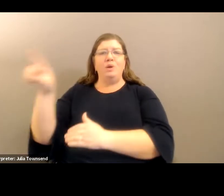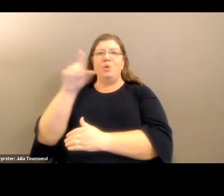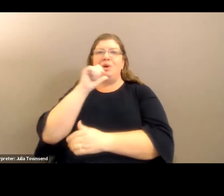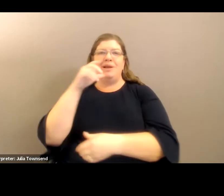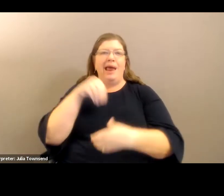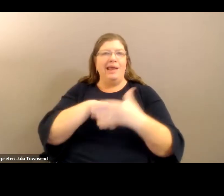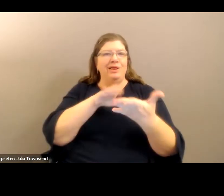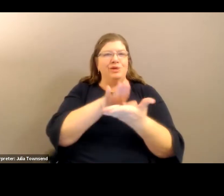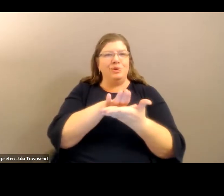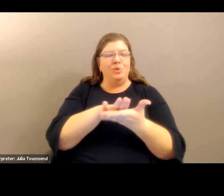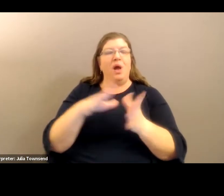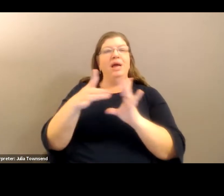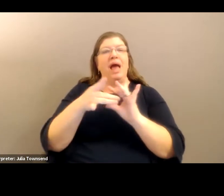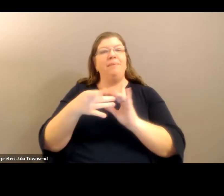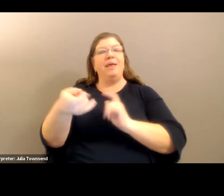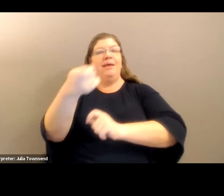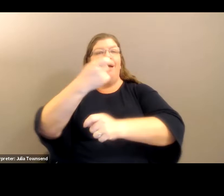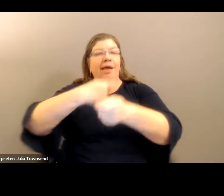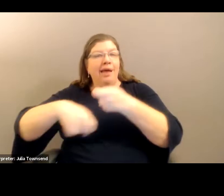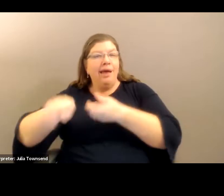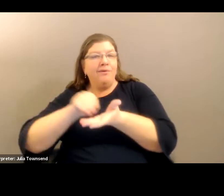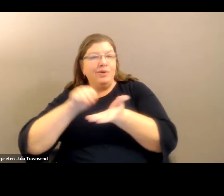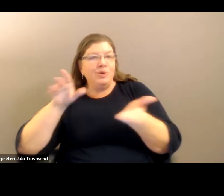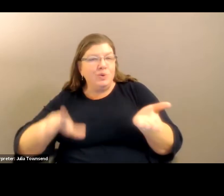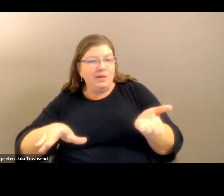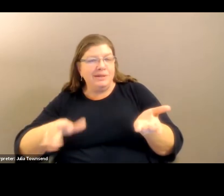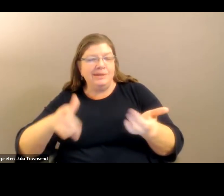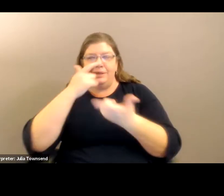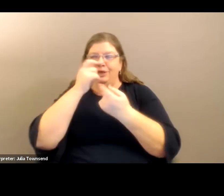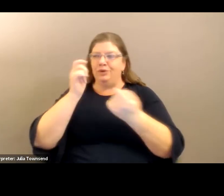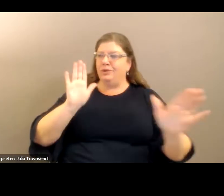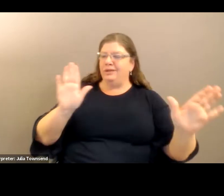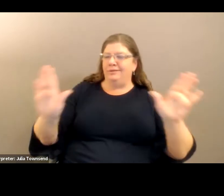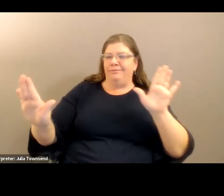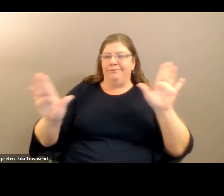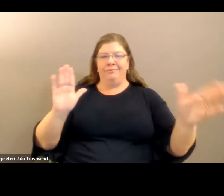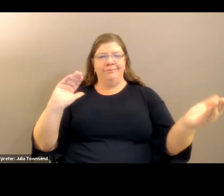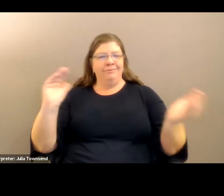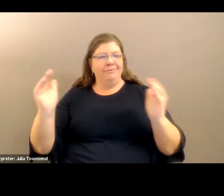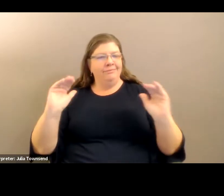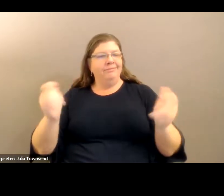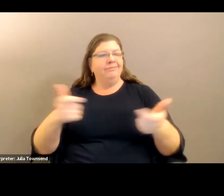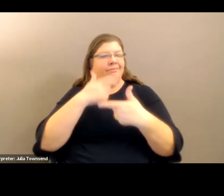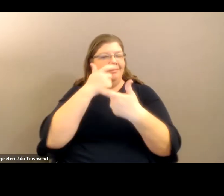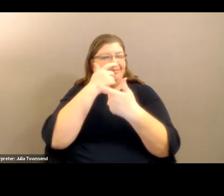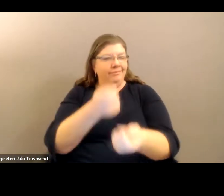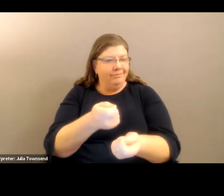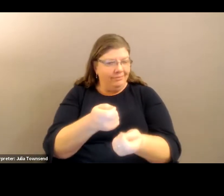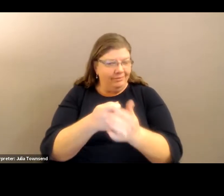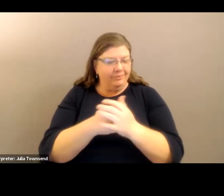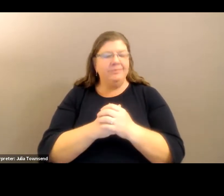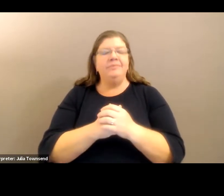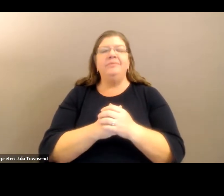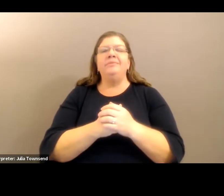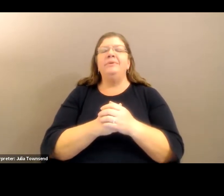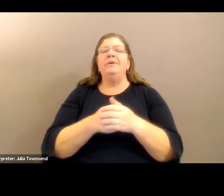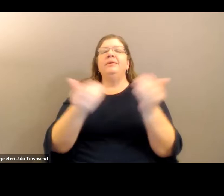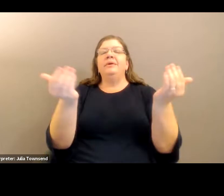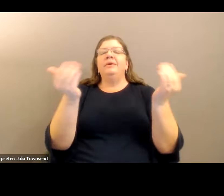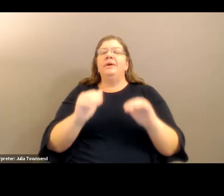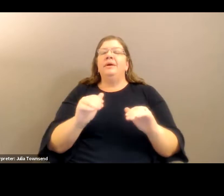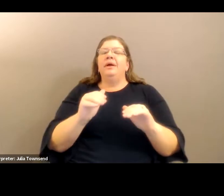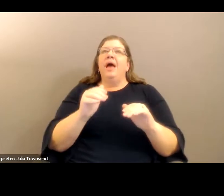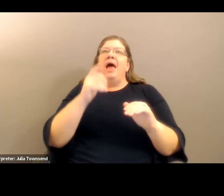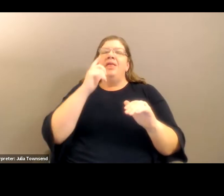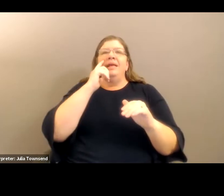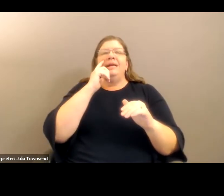on behalf of the students. I thought that was interesting, an interesting parallel, just an observation. As well as, I